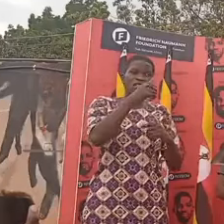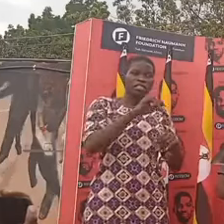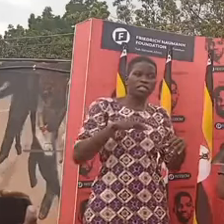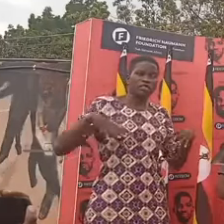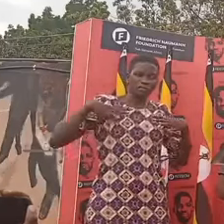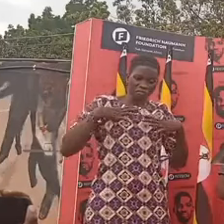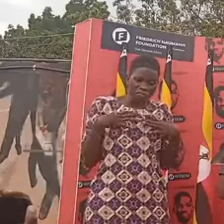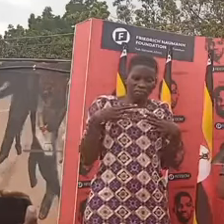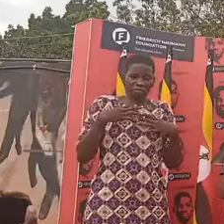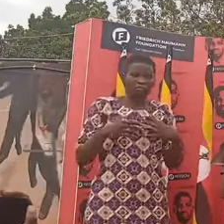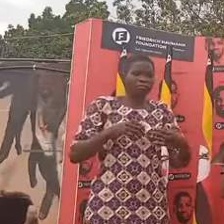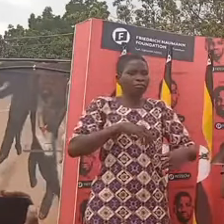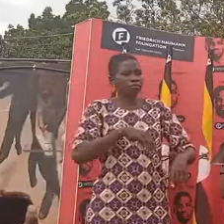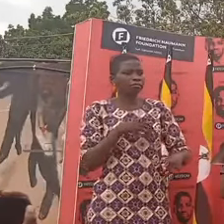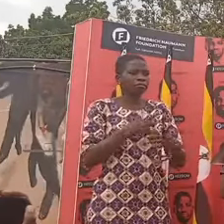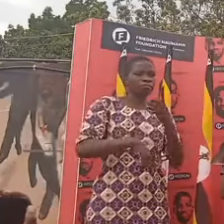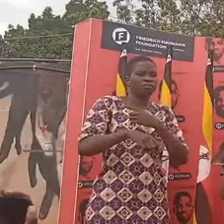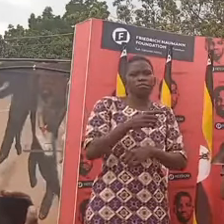police brutality.